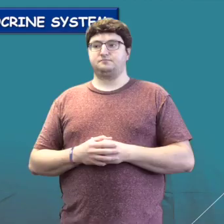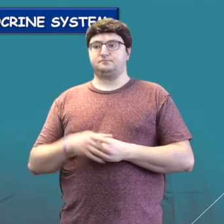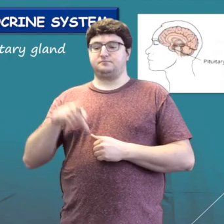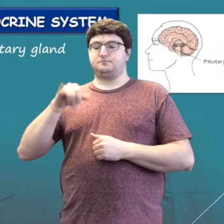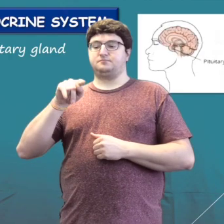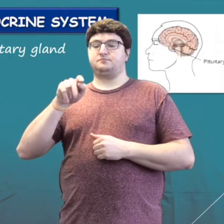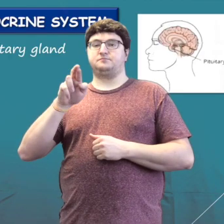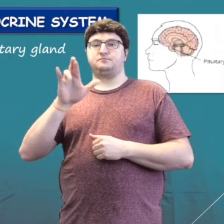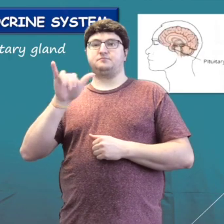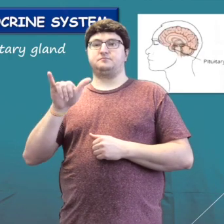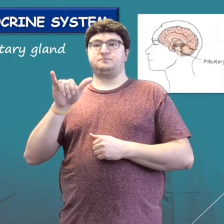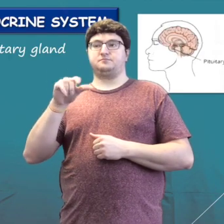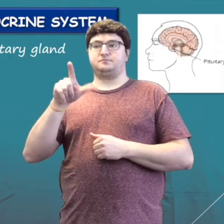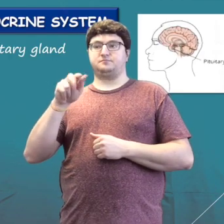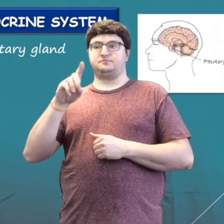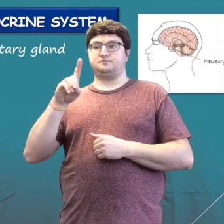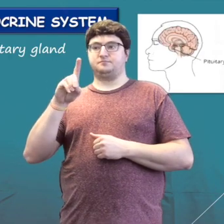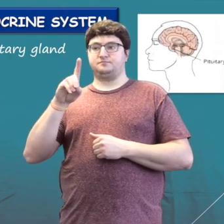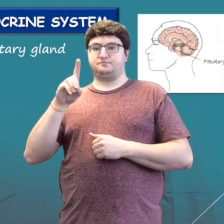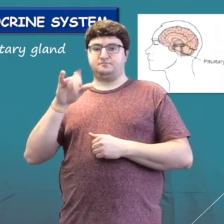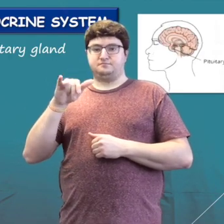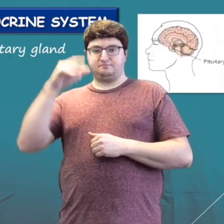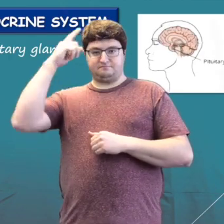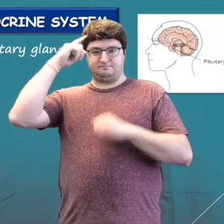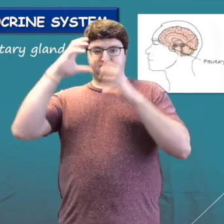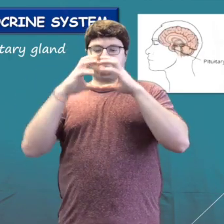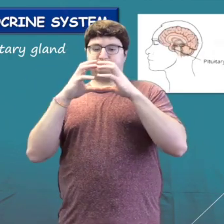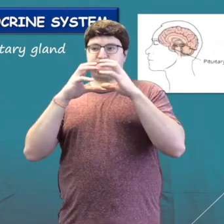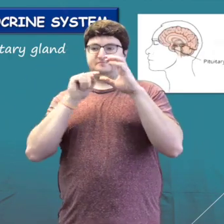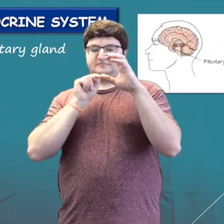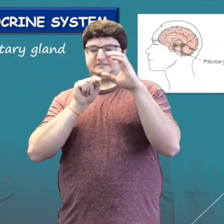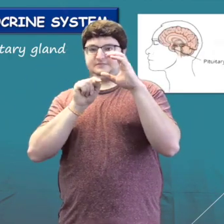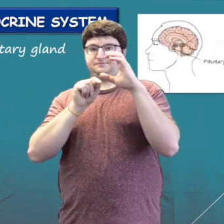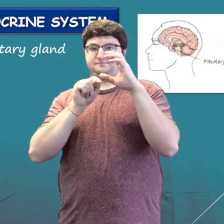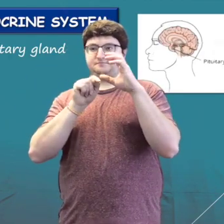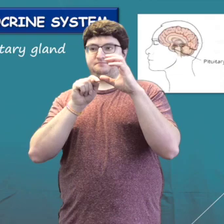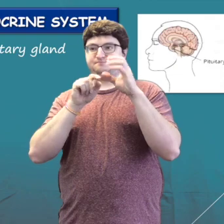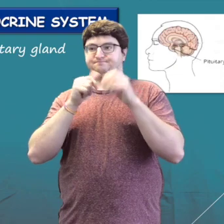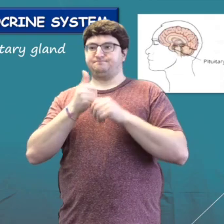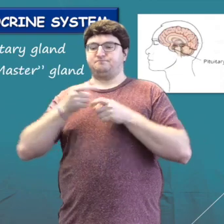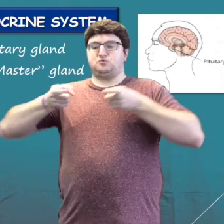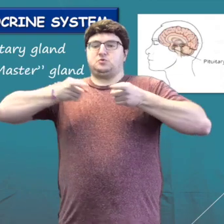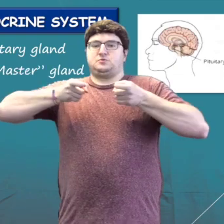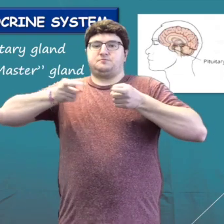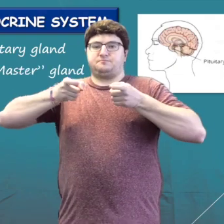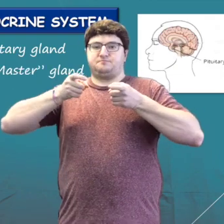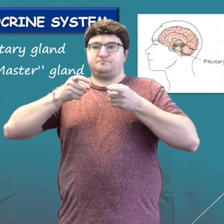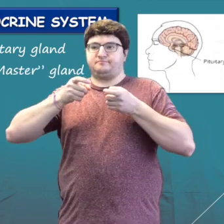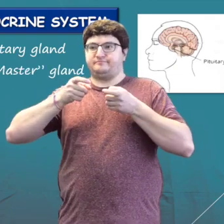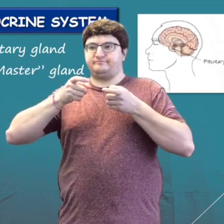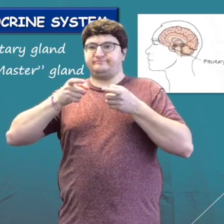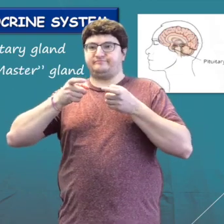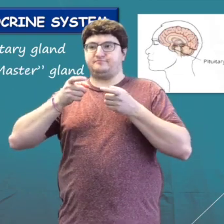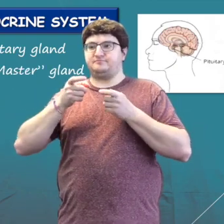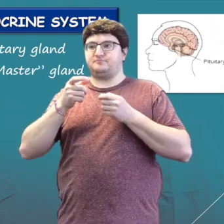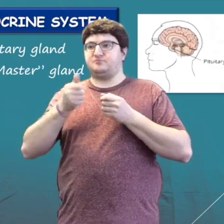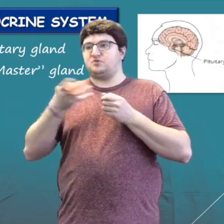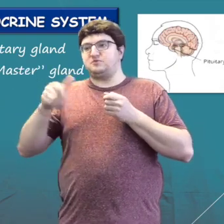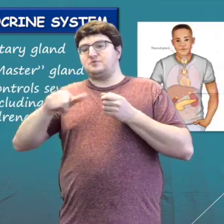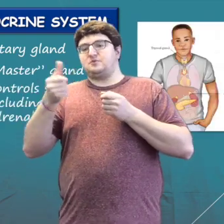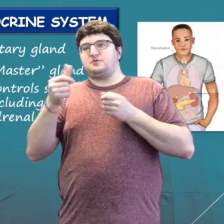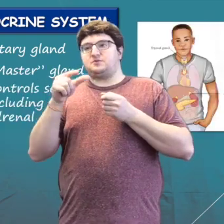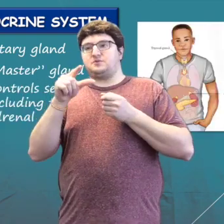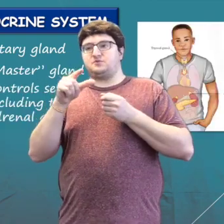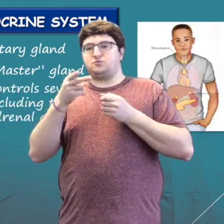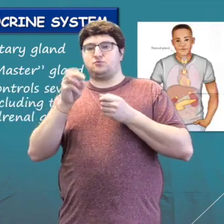The pituitary gland is located at the base of the brain and is often referred to as the master gland. It